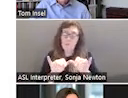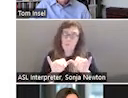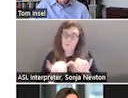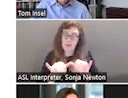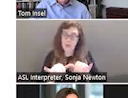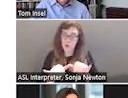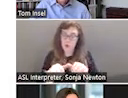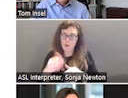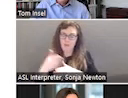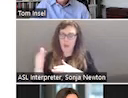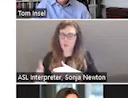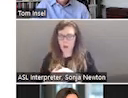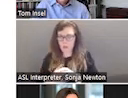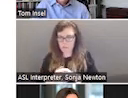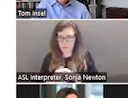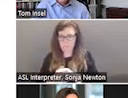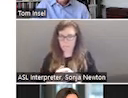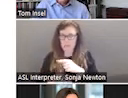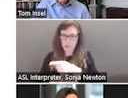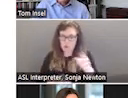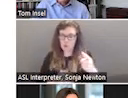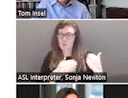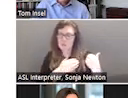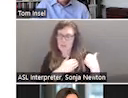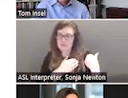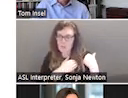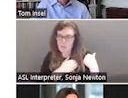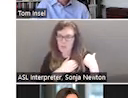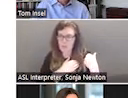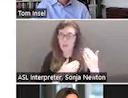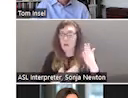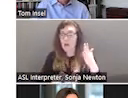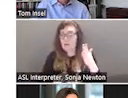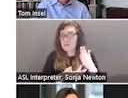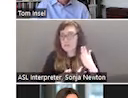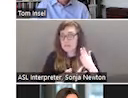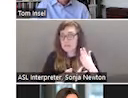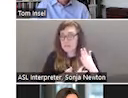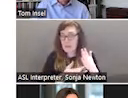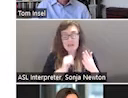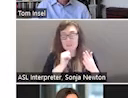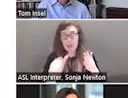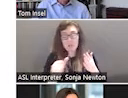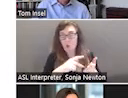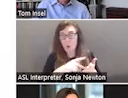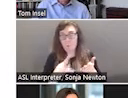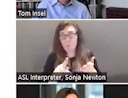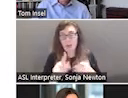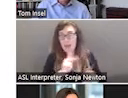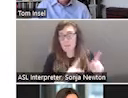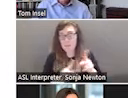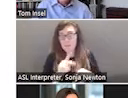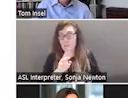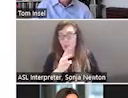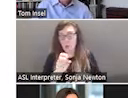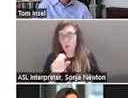accountable. You know, people don't understand this, but these tech companies don't actually pay very much when it comes to compensation because they pay for performance. So your